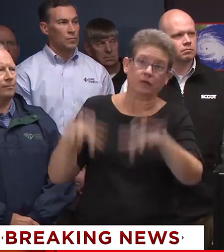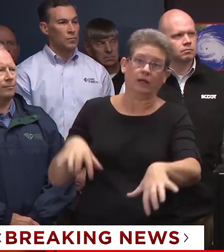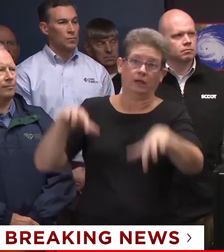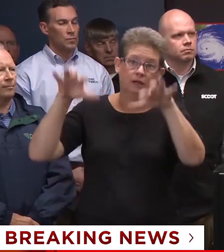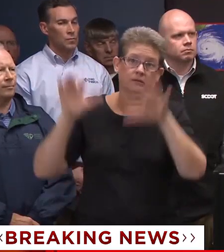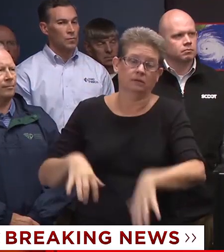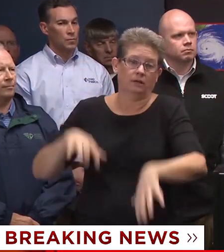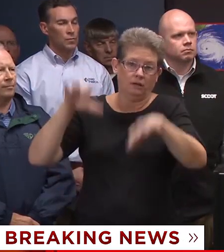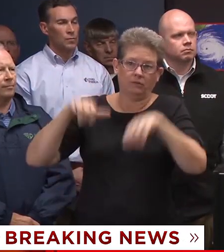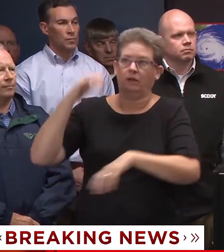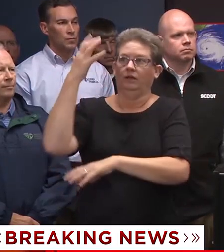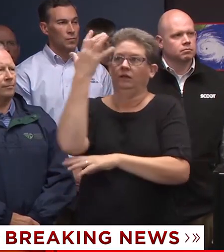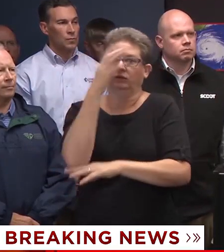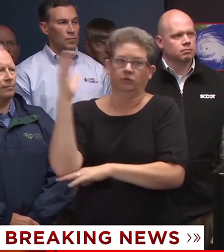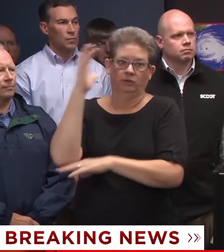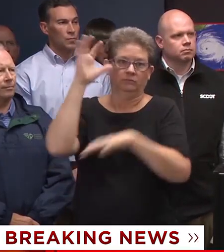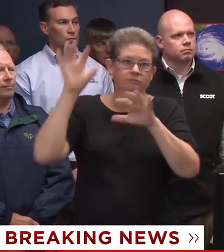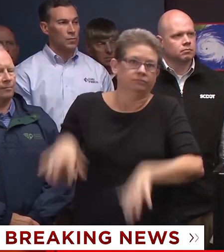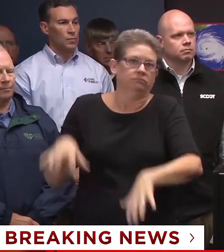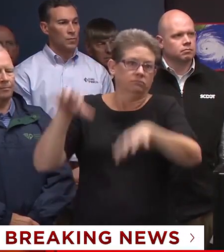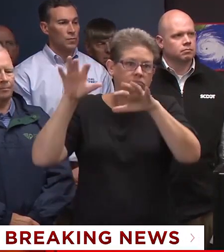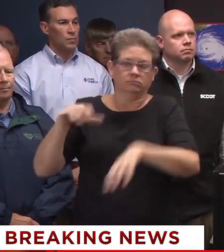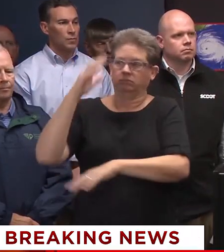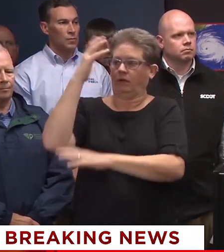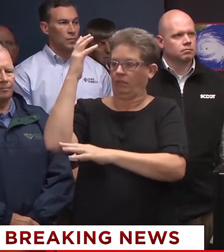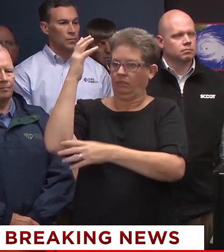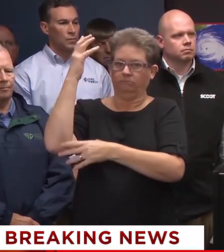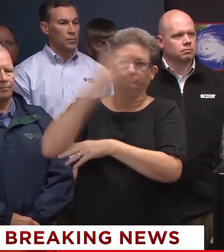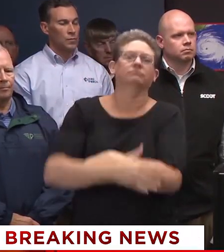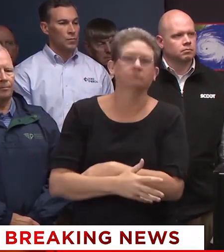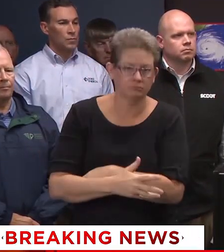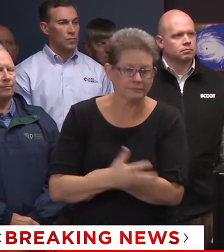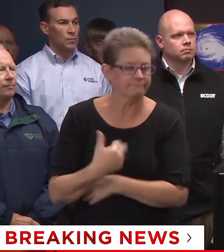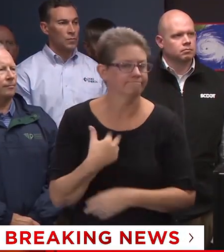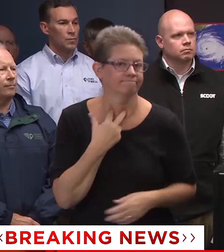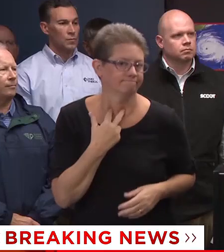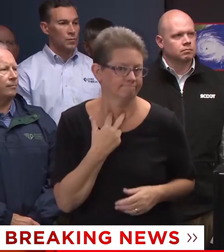rain before the storm got here. So